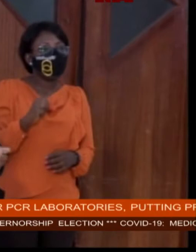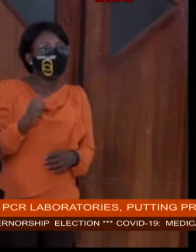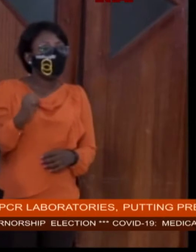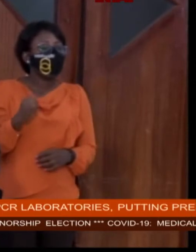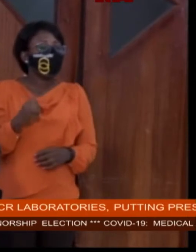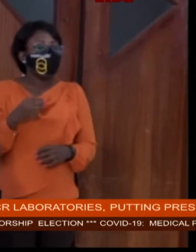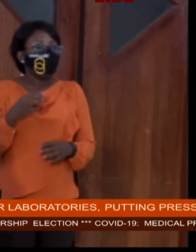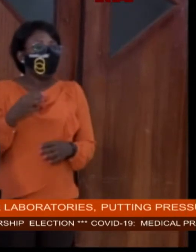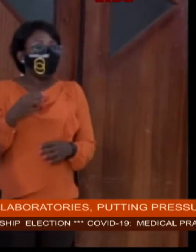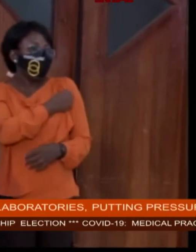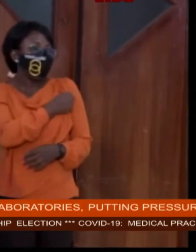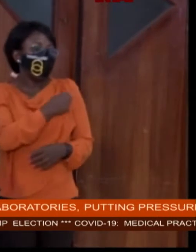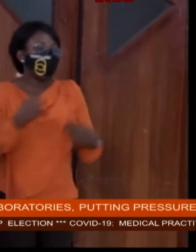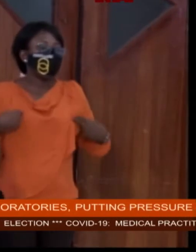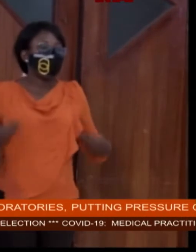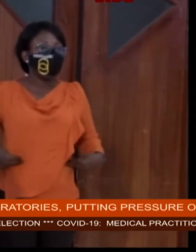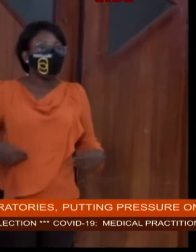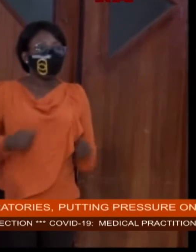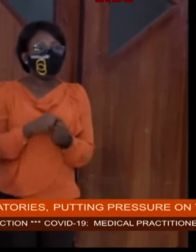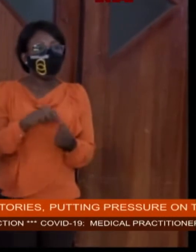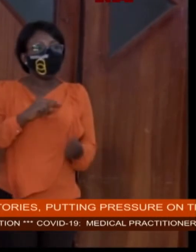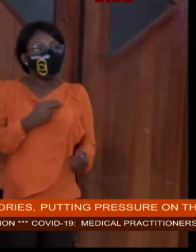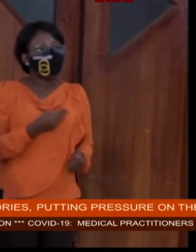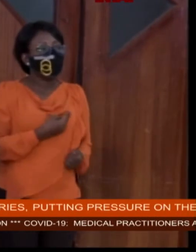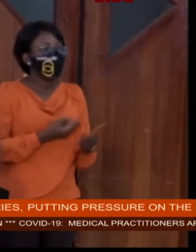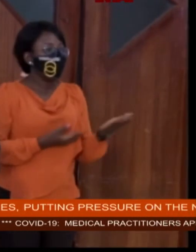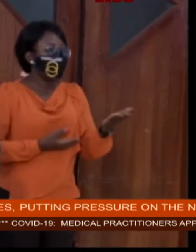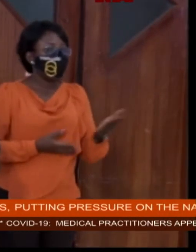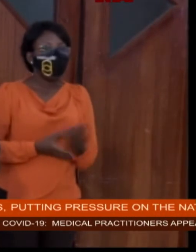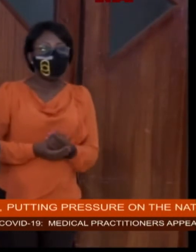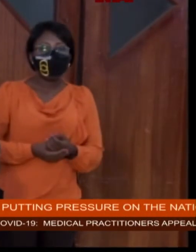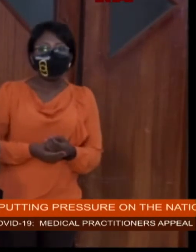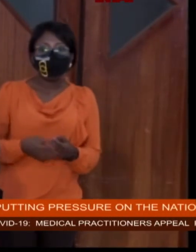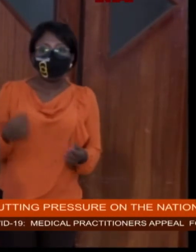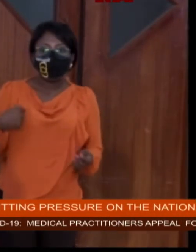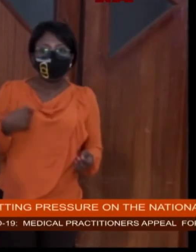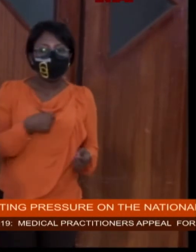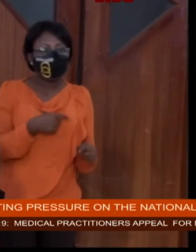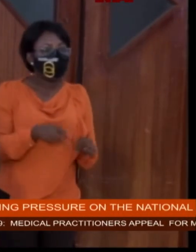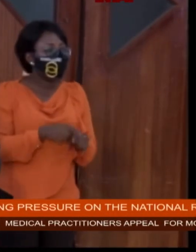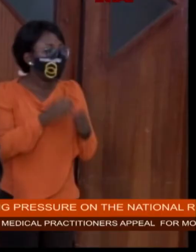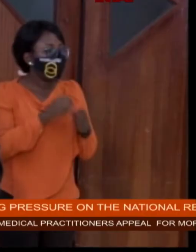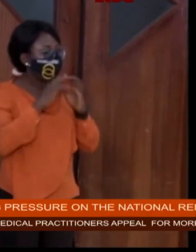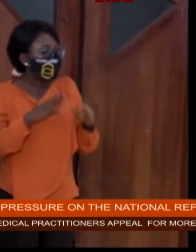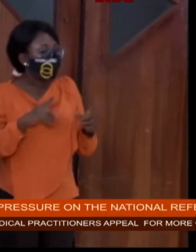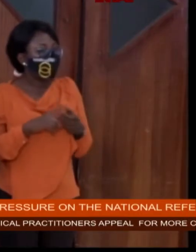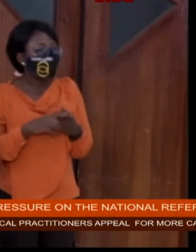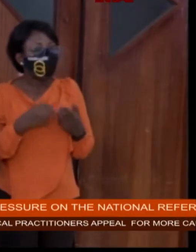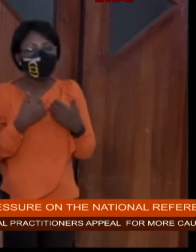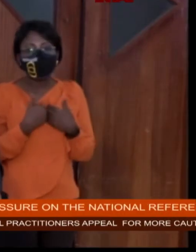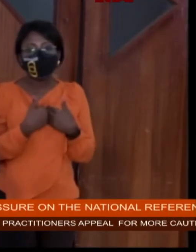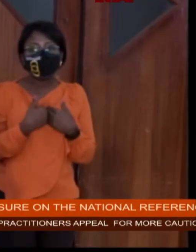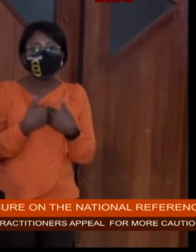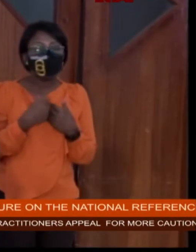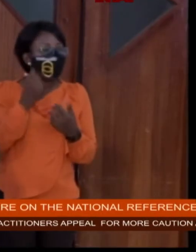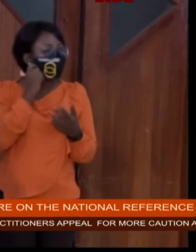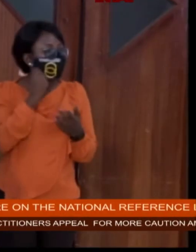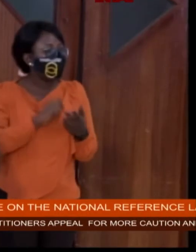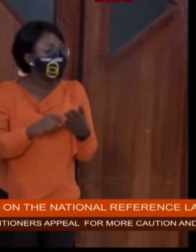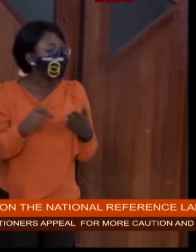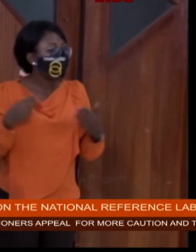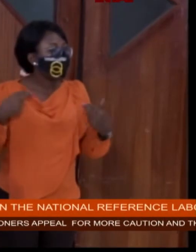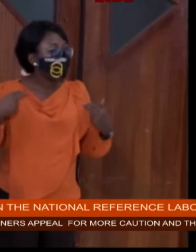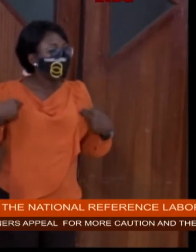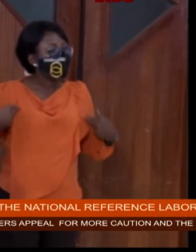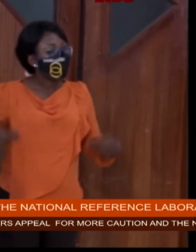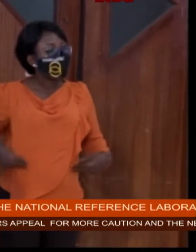of Health with us, Abdulaziz Mashi Abdullahi. We're also blessed today to have the Secretary of